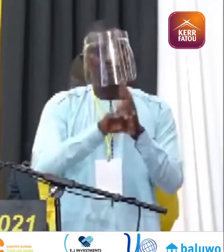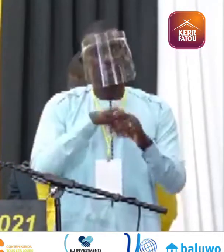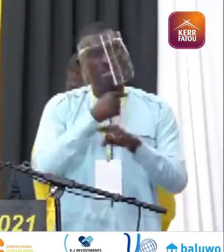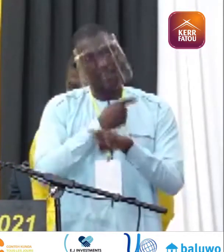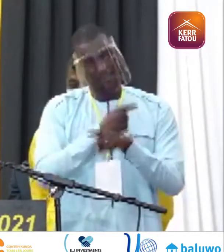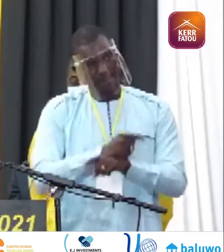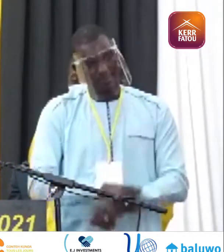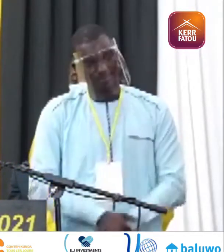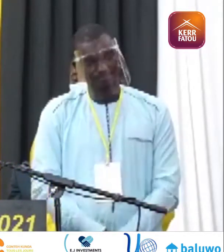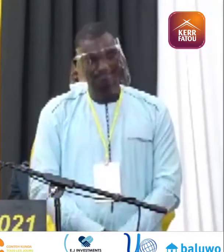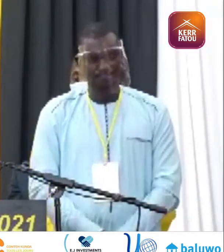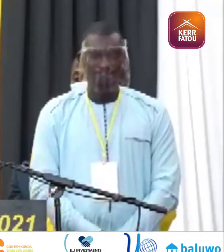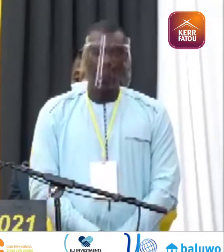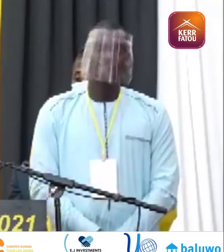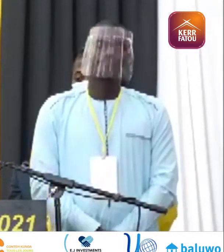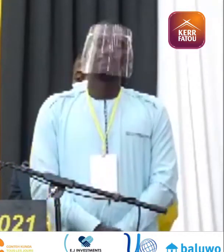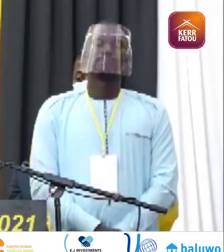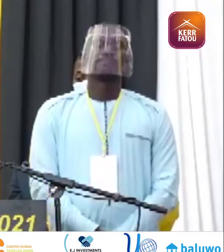on the draft constitution.